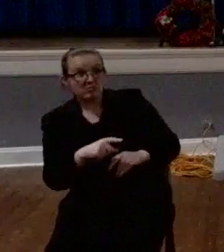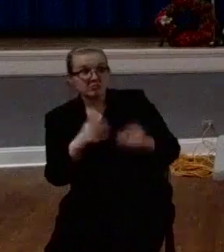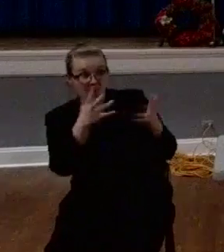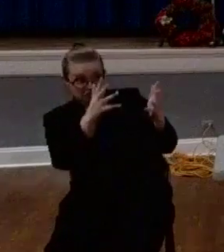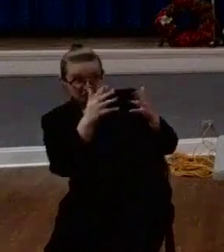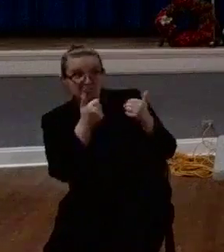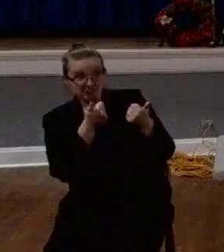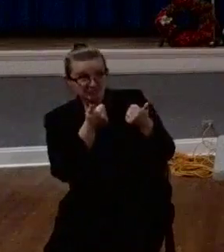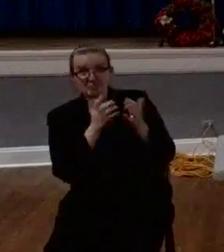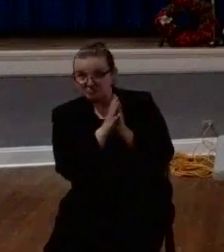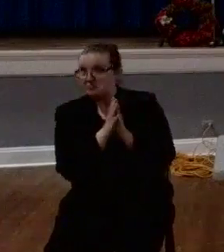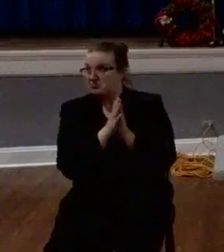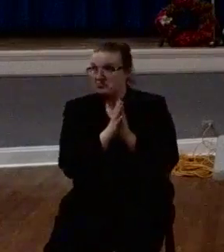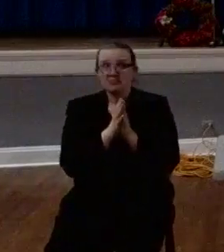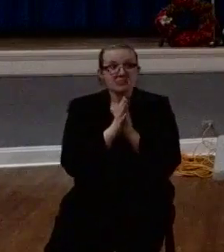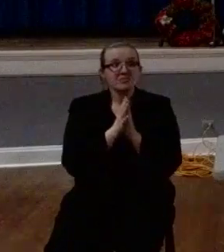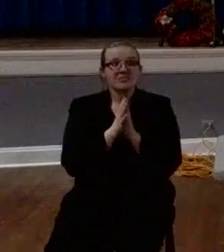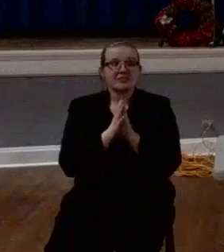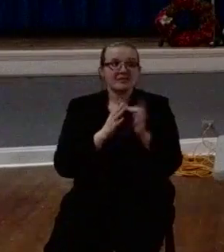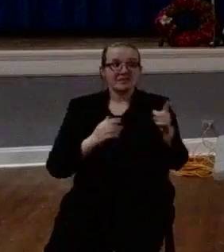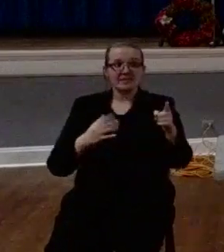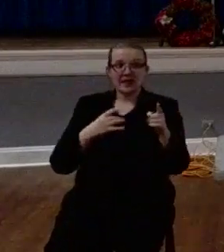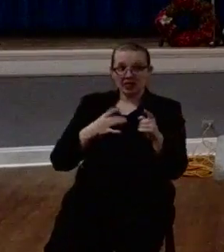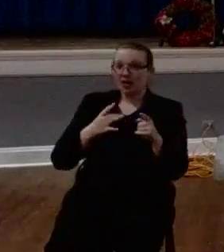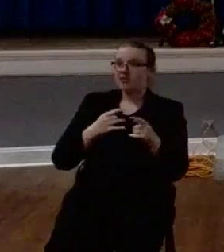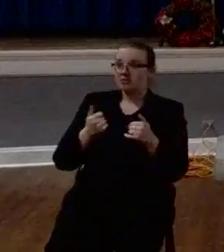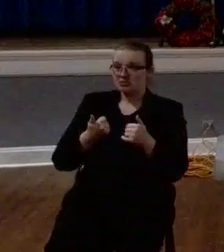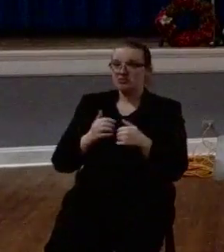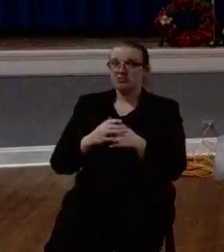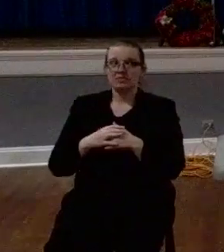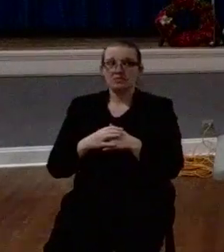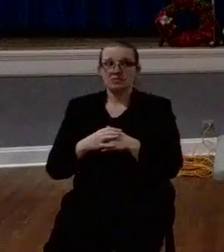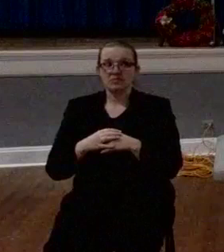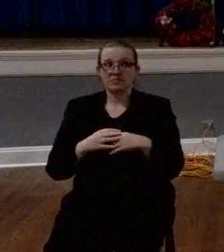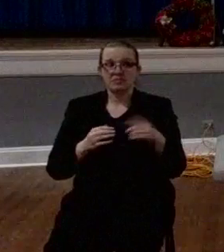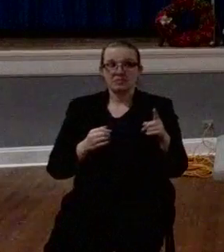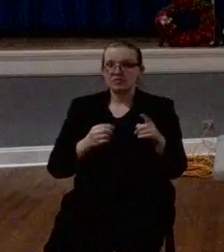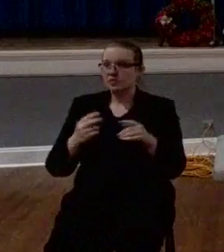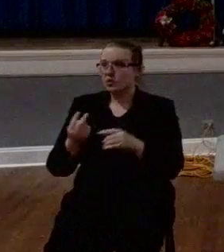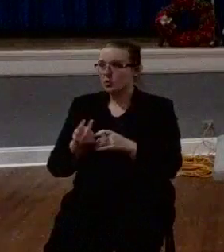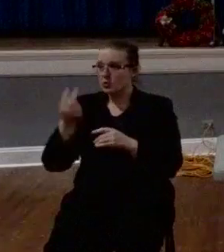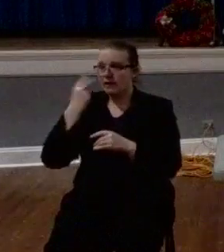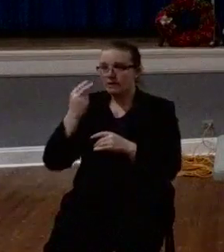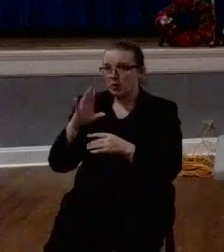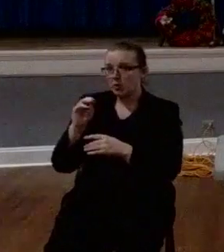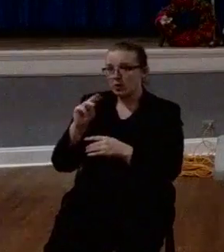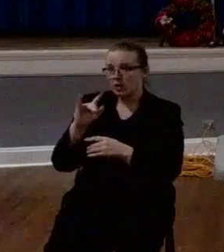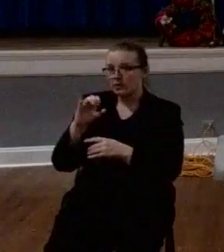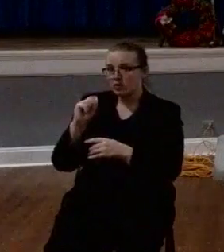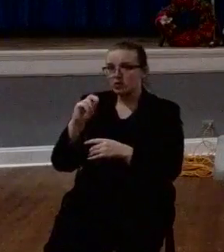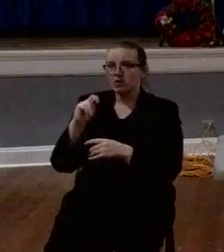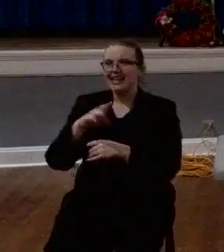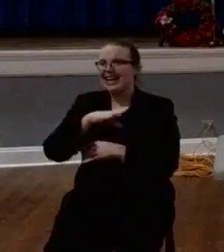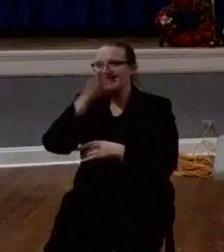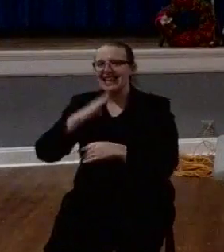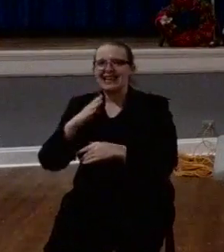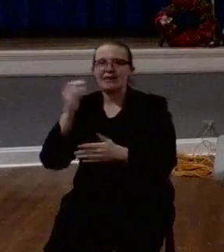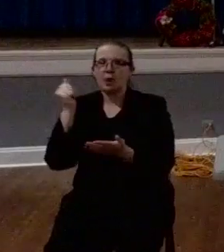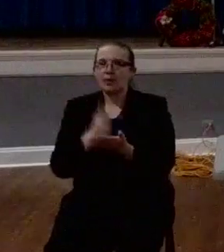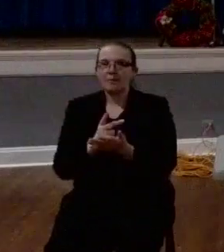Okay? Well, understand that the Third Design and Review Commission has never approved any